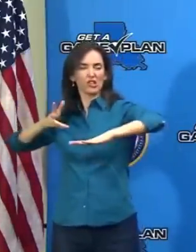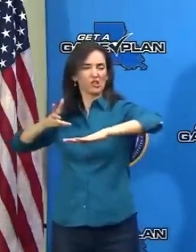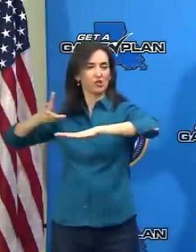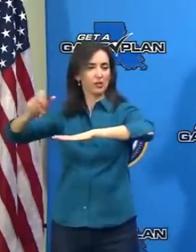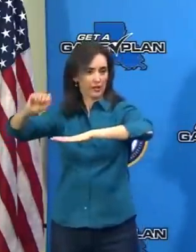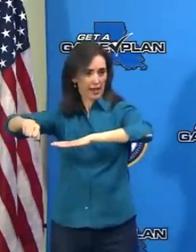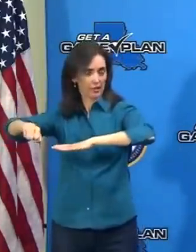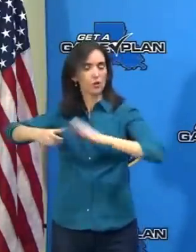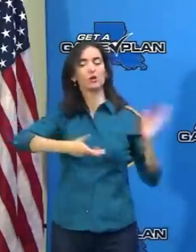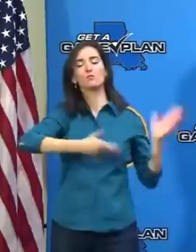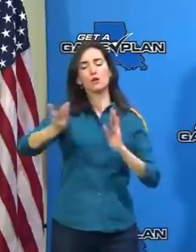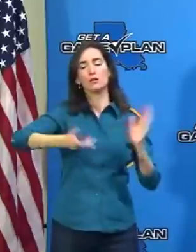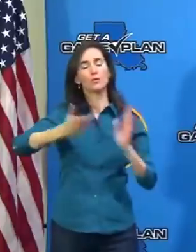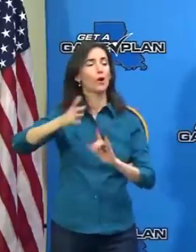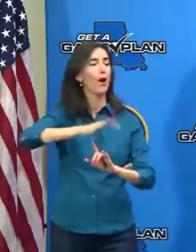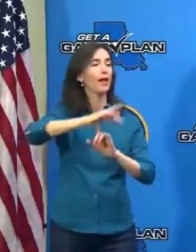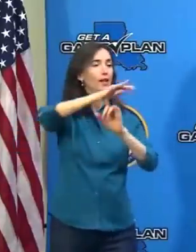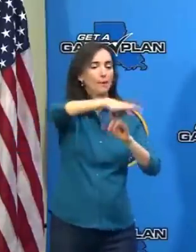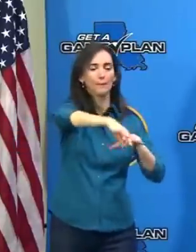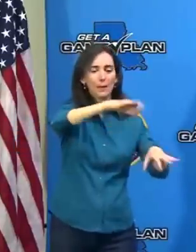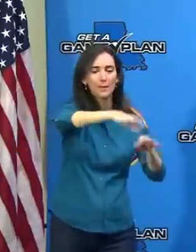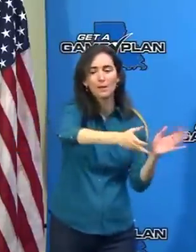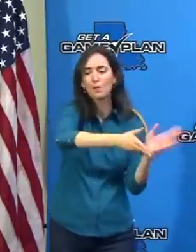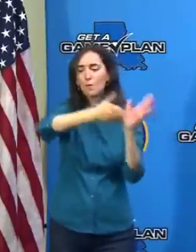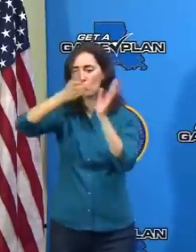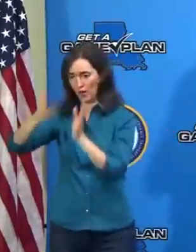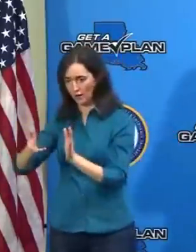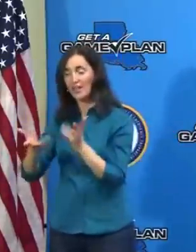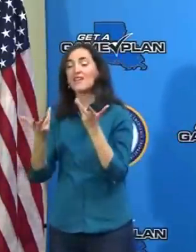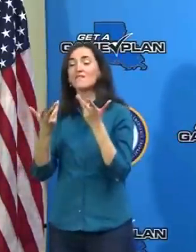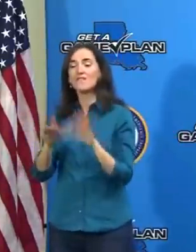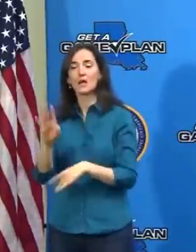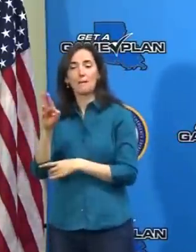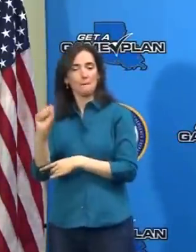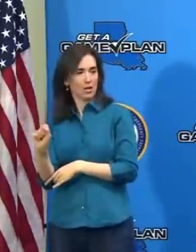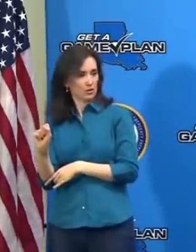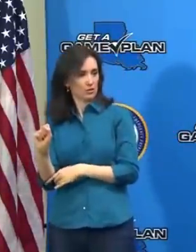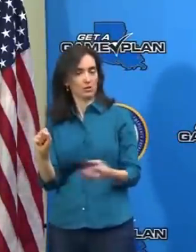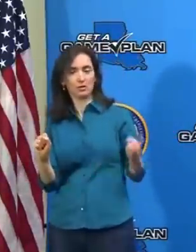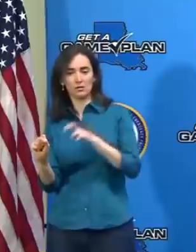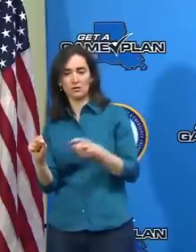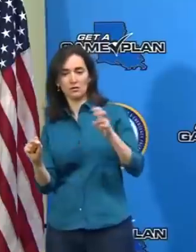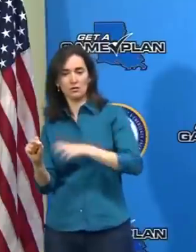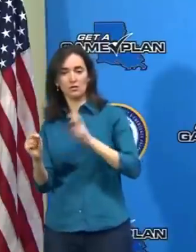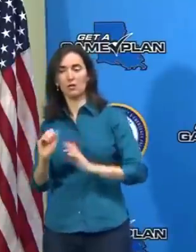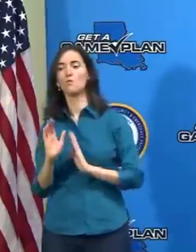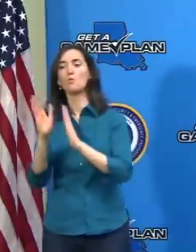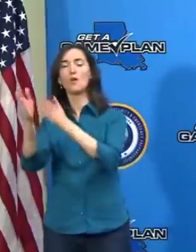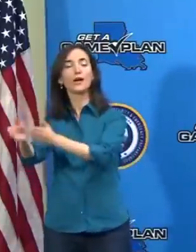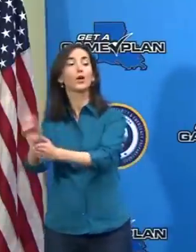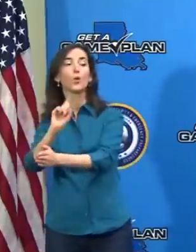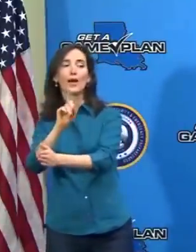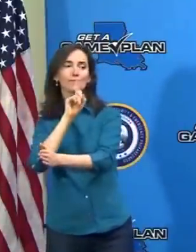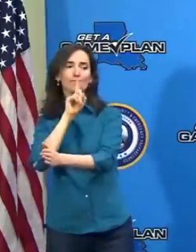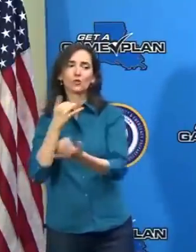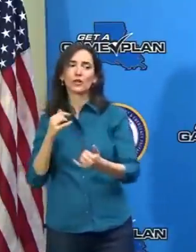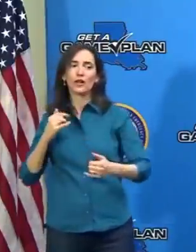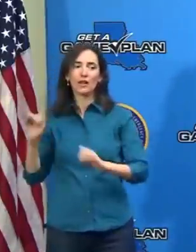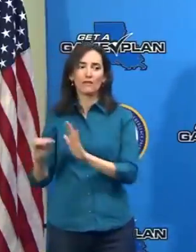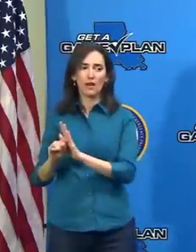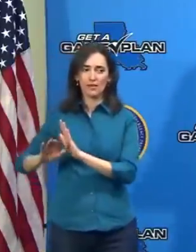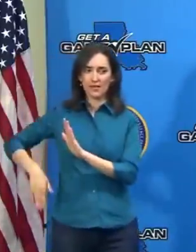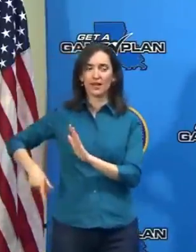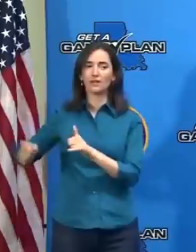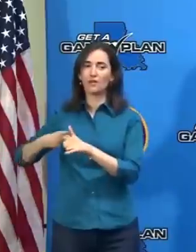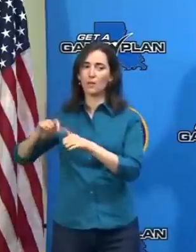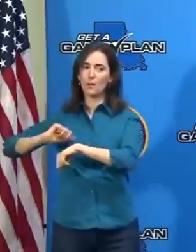by bus, and you're going to move them. We can't identify those places today. I mean, we've got them set up and